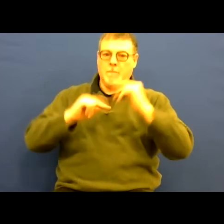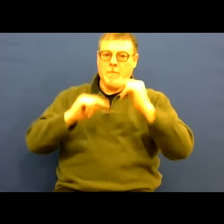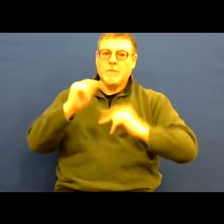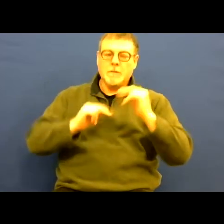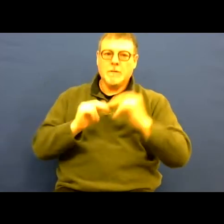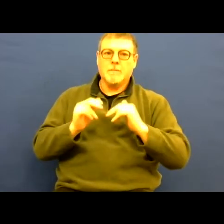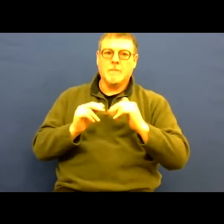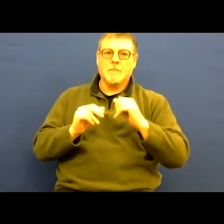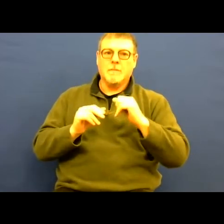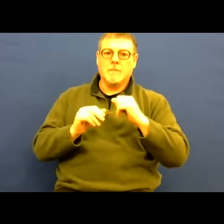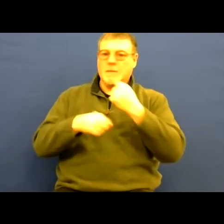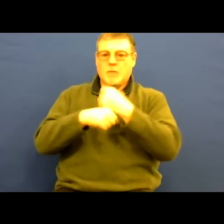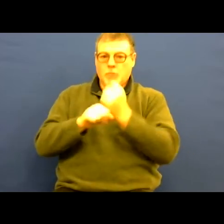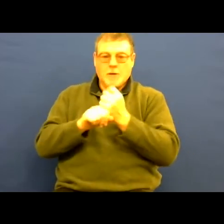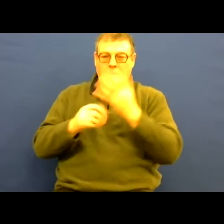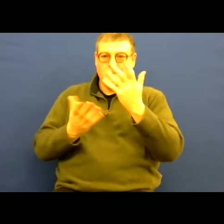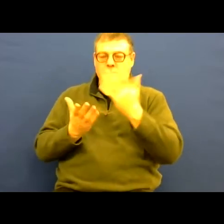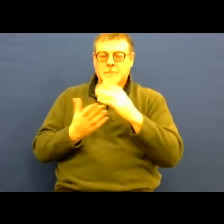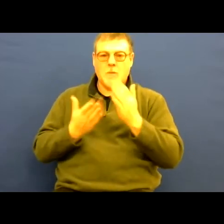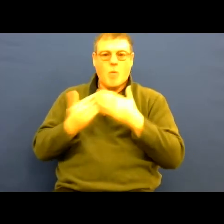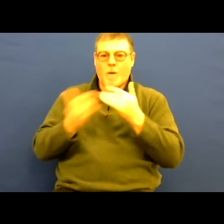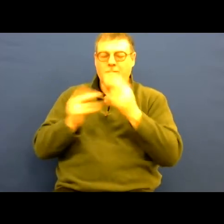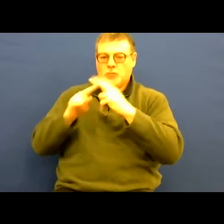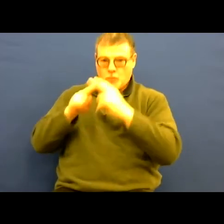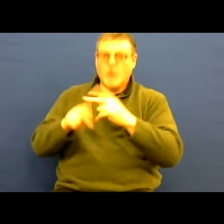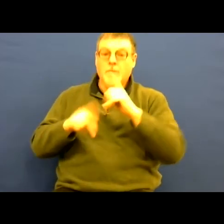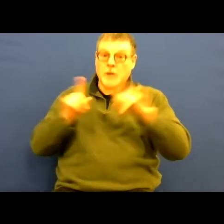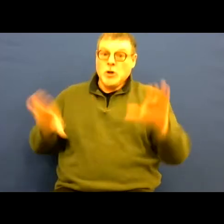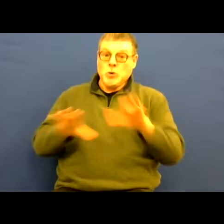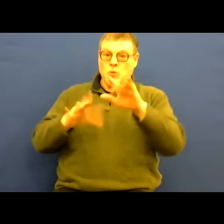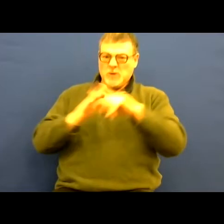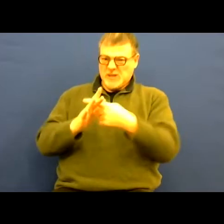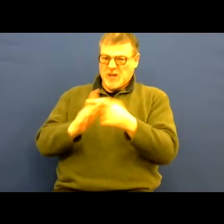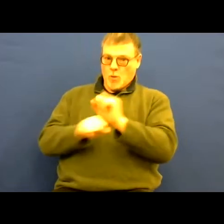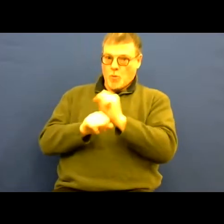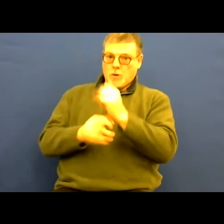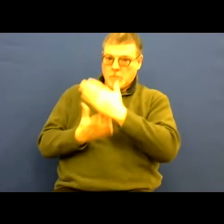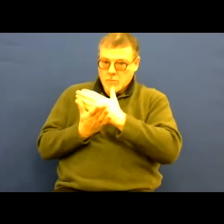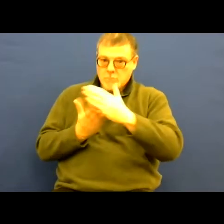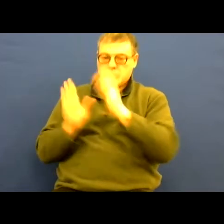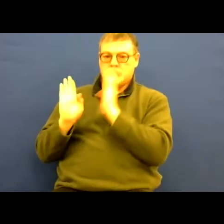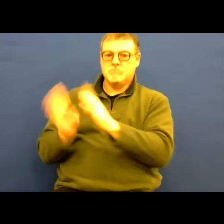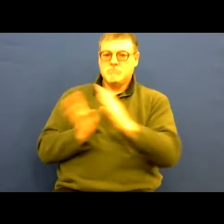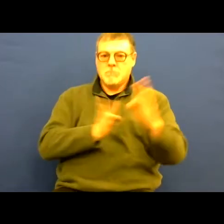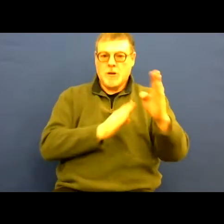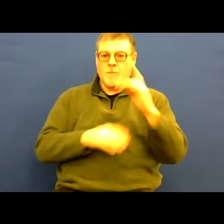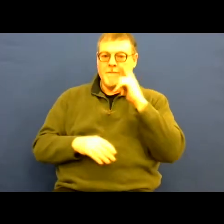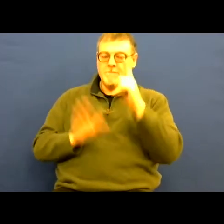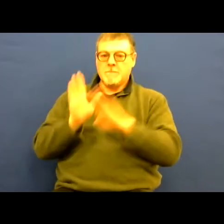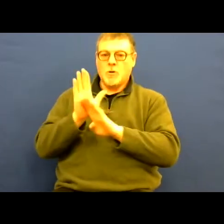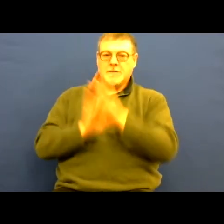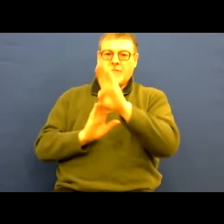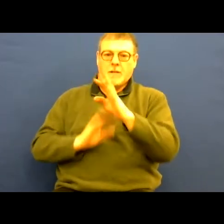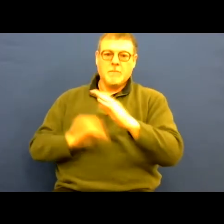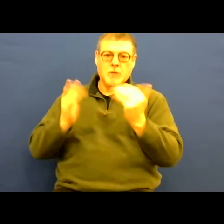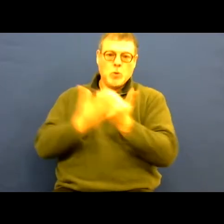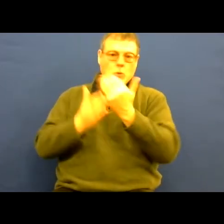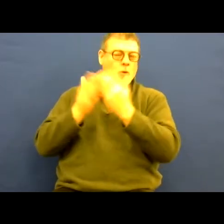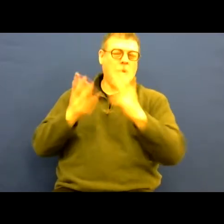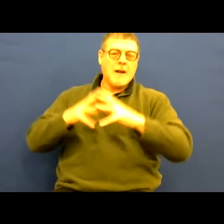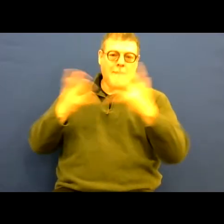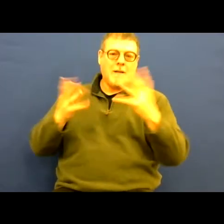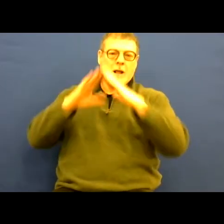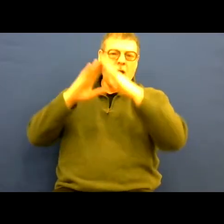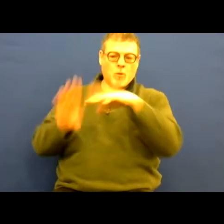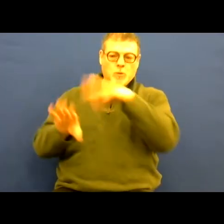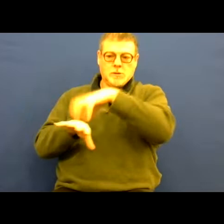start, grading permit, whatever it's called, to start doing the work in preparation for the development. It's going to be a bunch of homes,